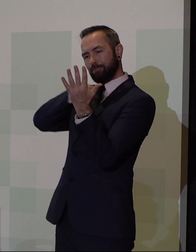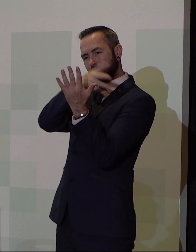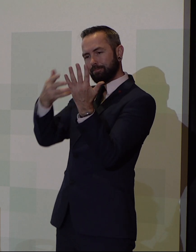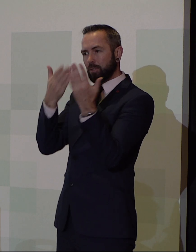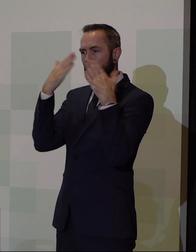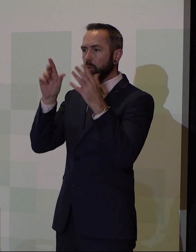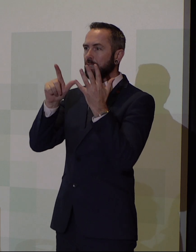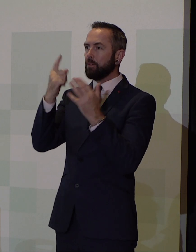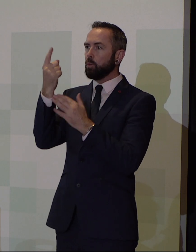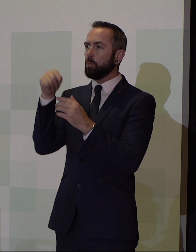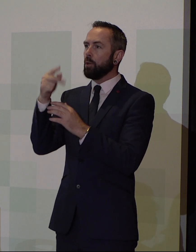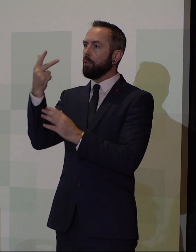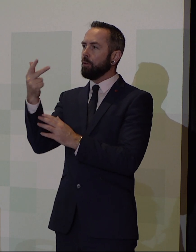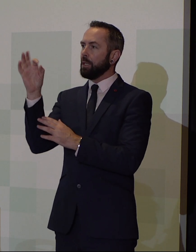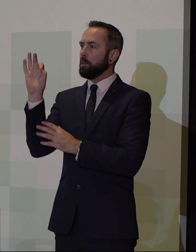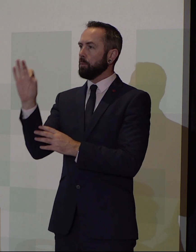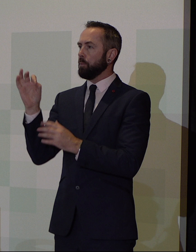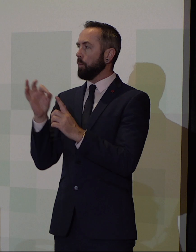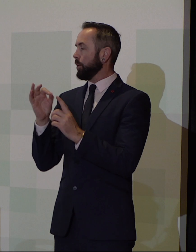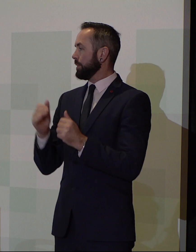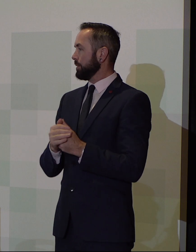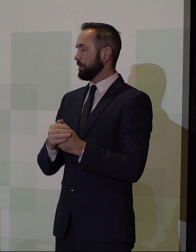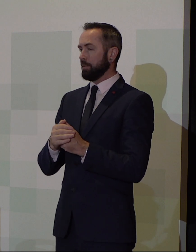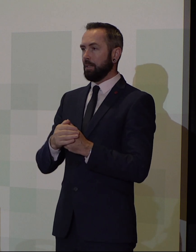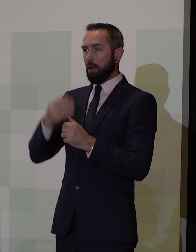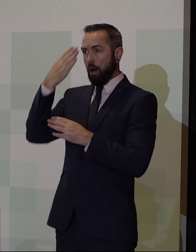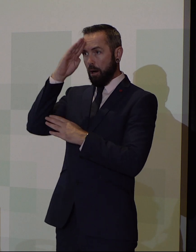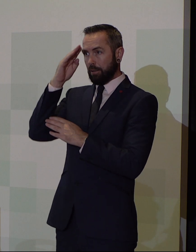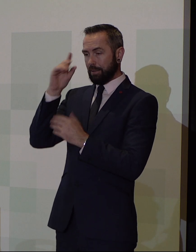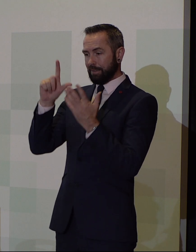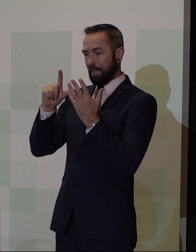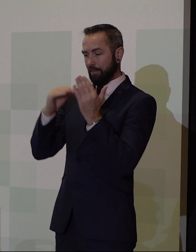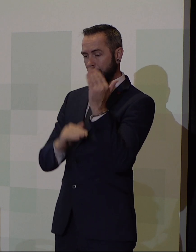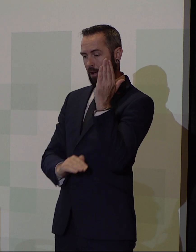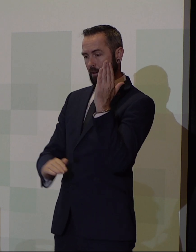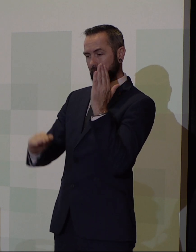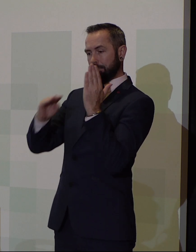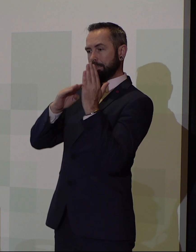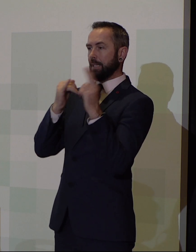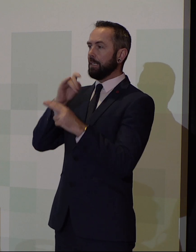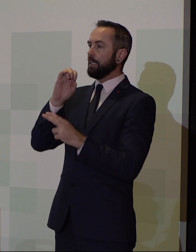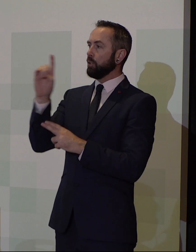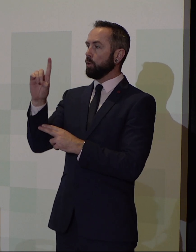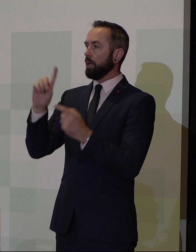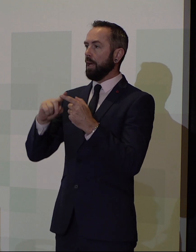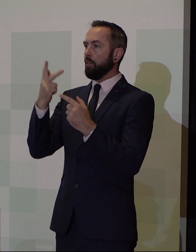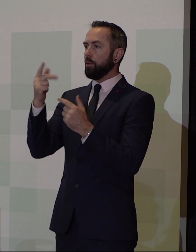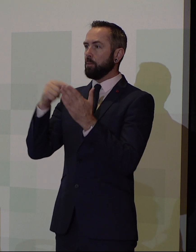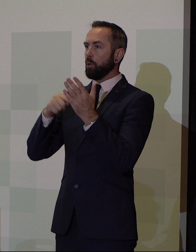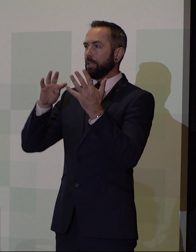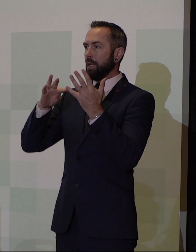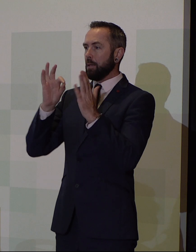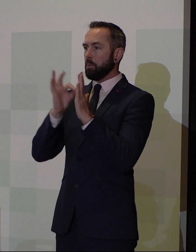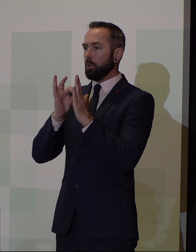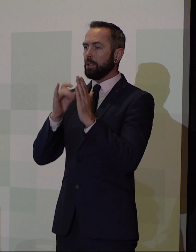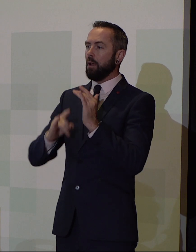71.3 points, and this ranked Ireland as 7th highest in the EU, and 3.9 points higher than